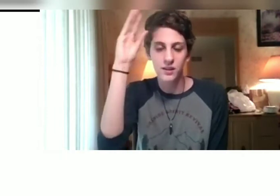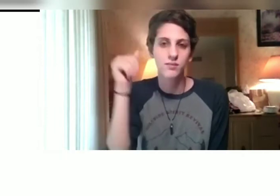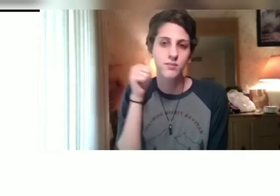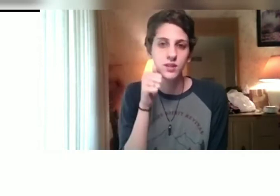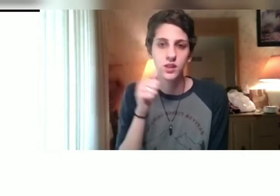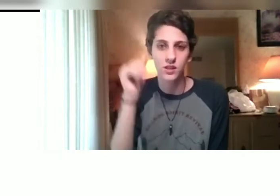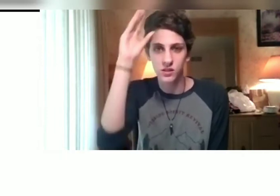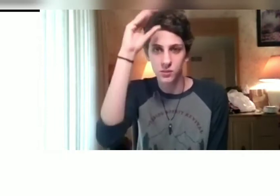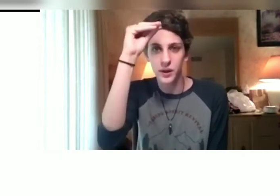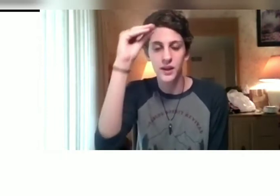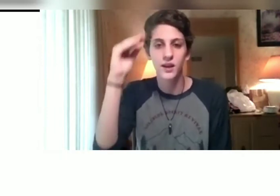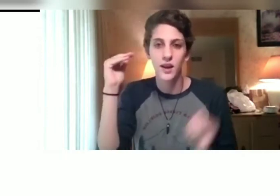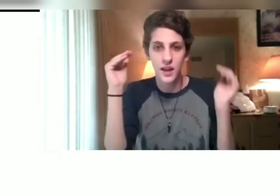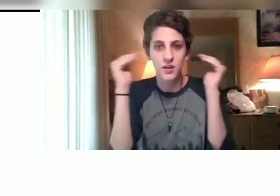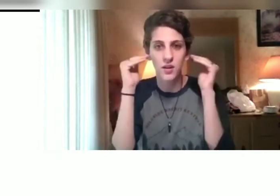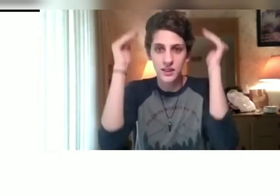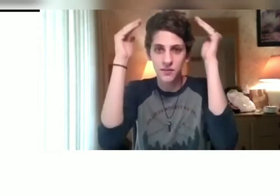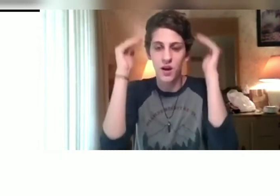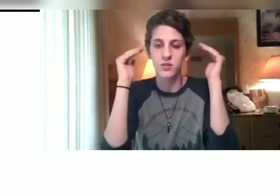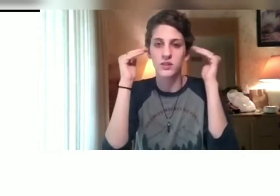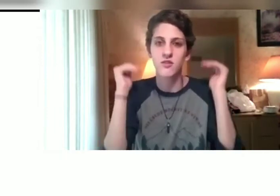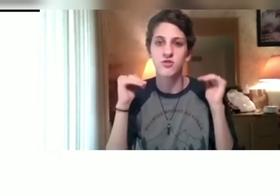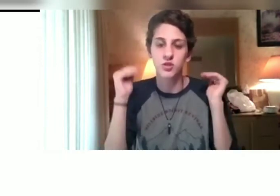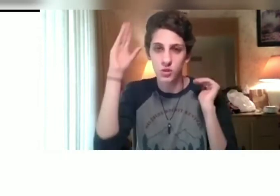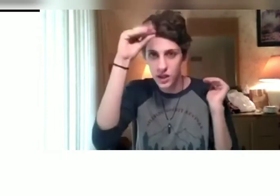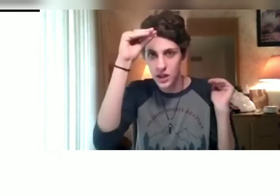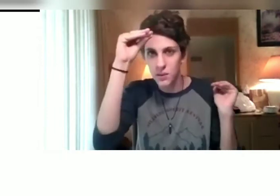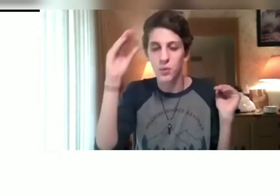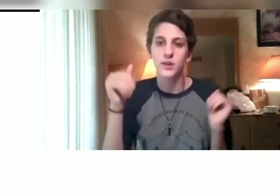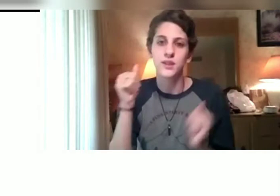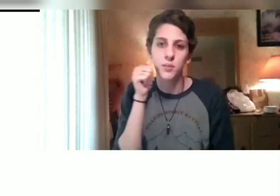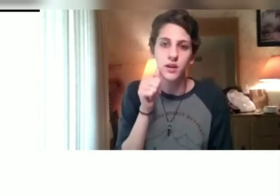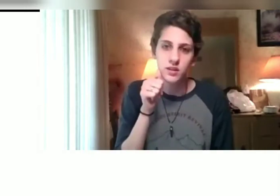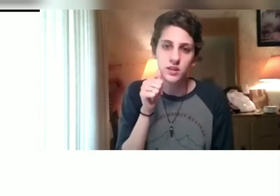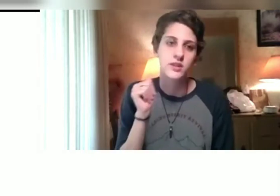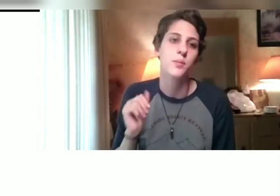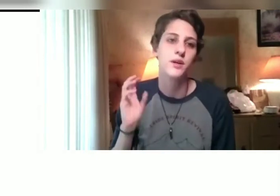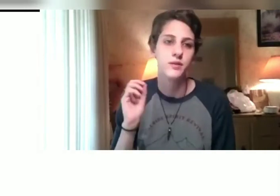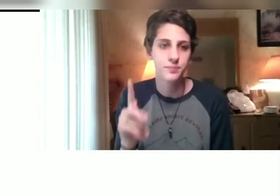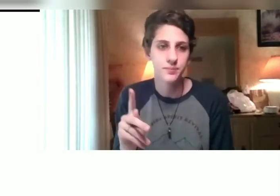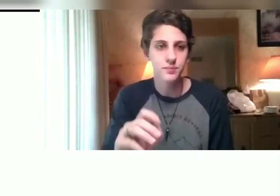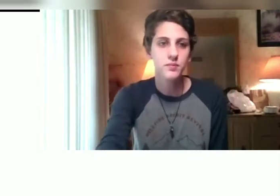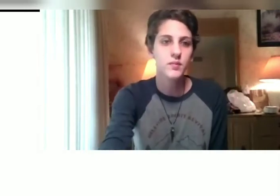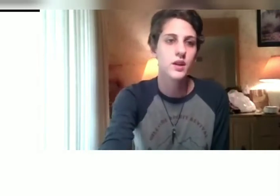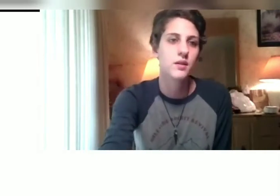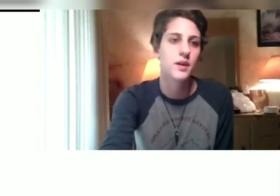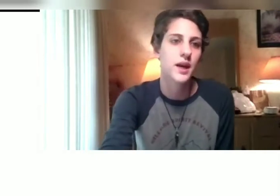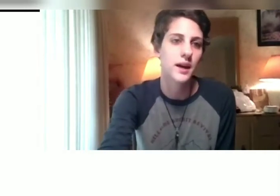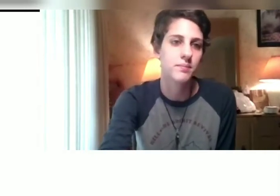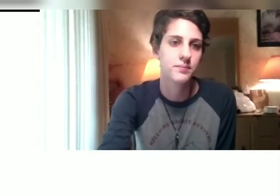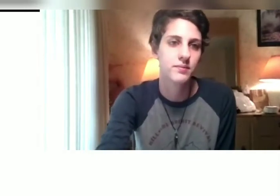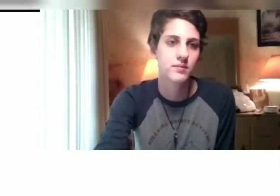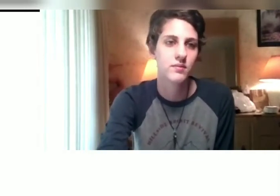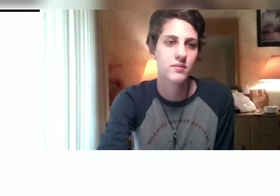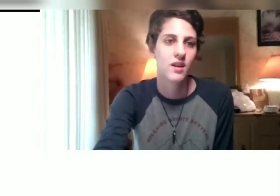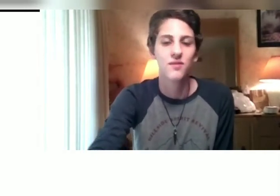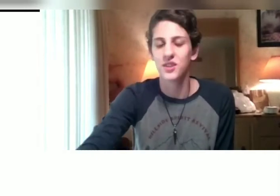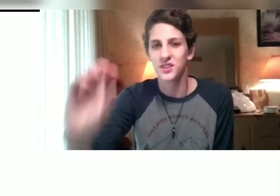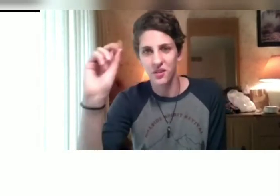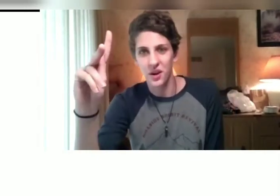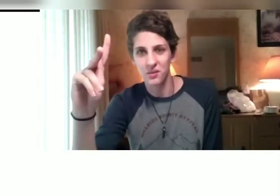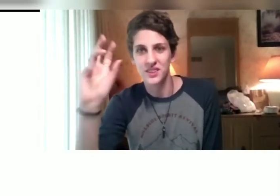boy. Girl, boy. And you'll notice it follows that rule. Boys up here, girls up here. Okay.